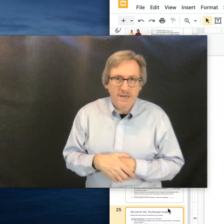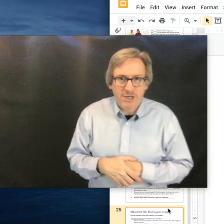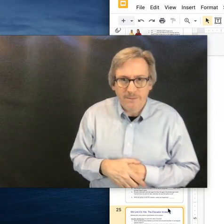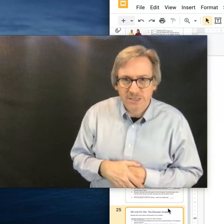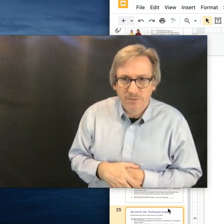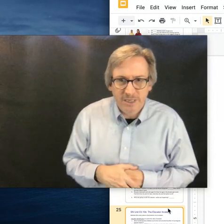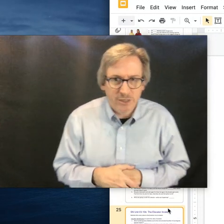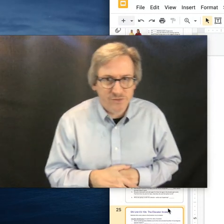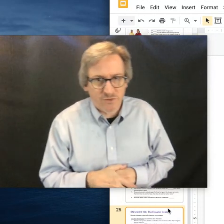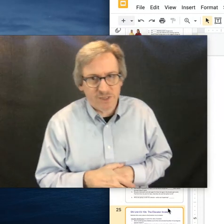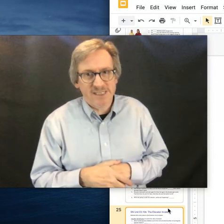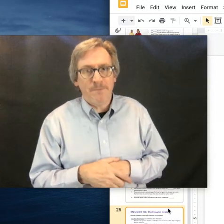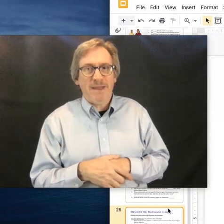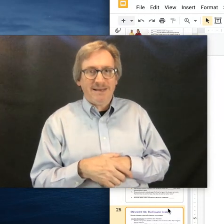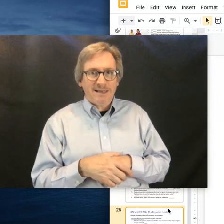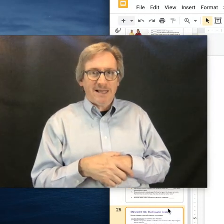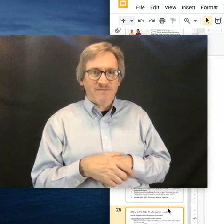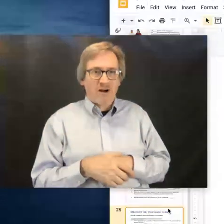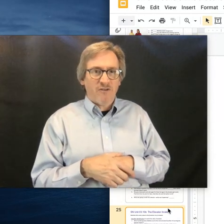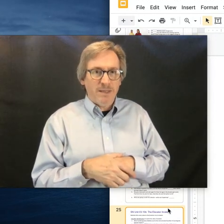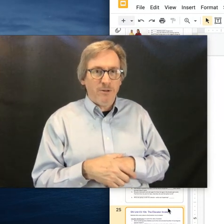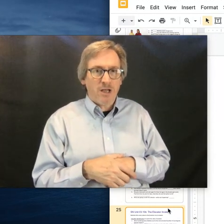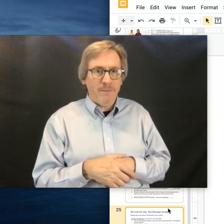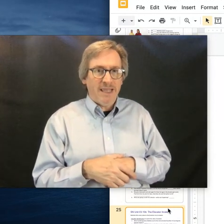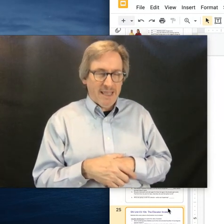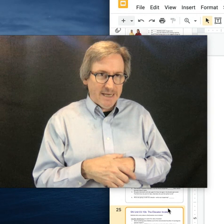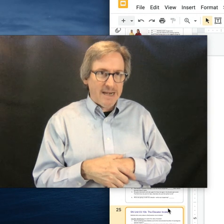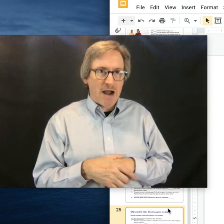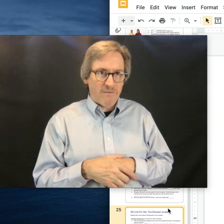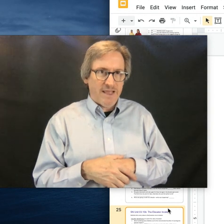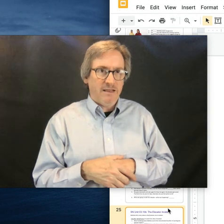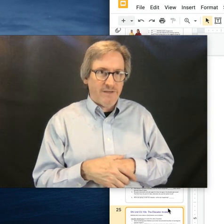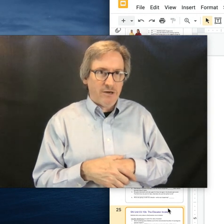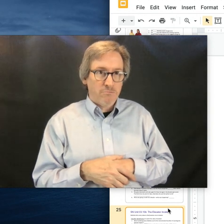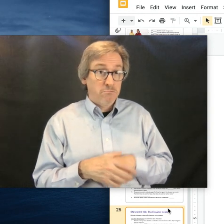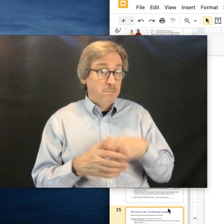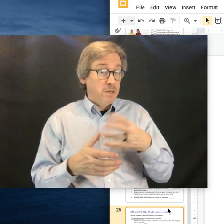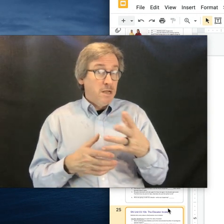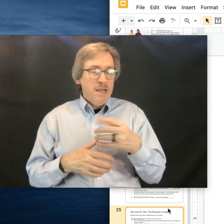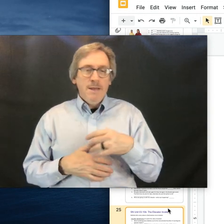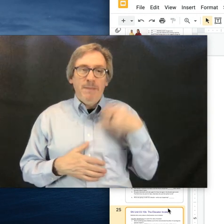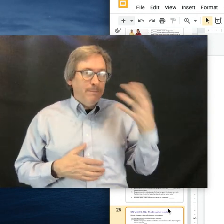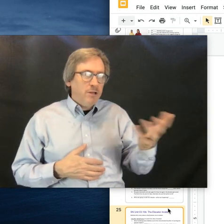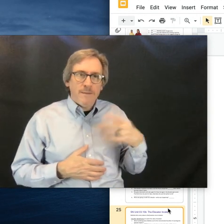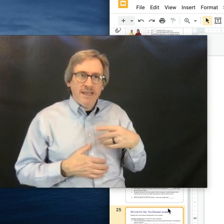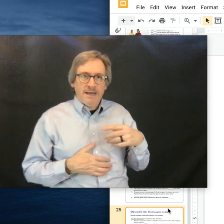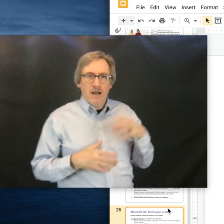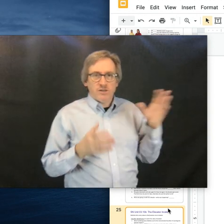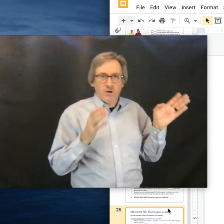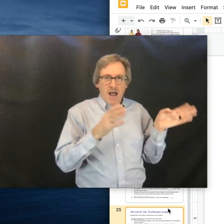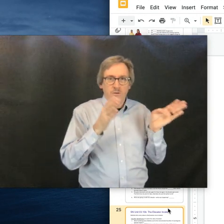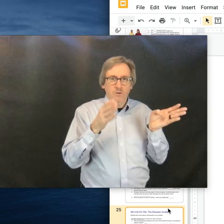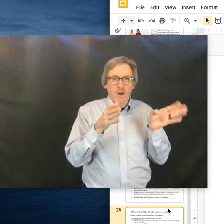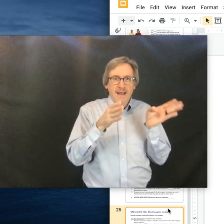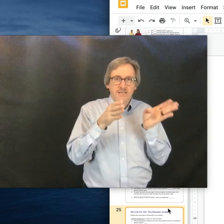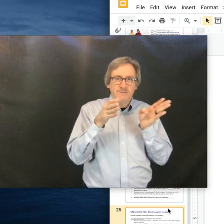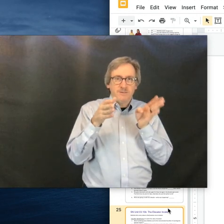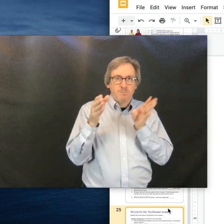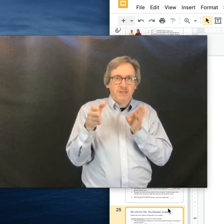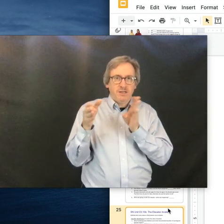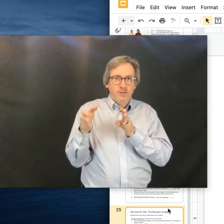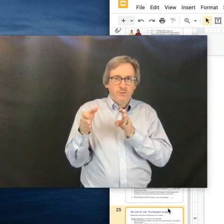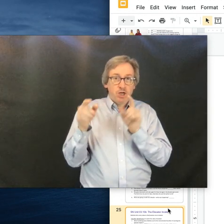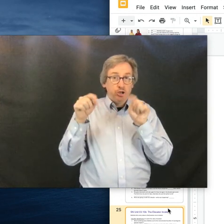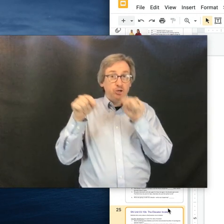what hand shape does Melinda use for the semantic classifier of people coming in and out of the elevator? People coming in and out. So what hand shape